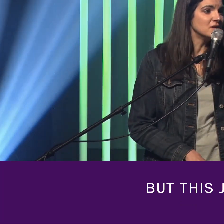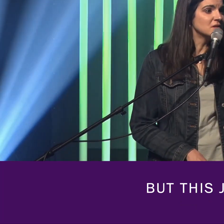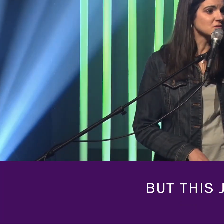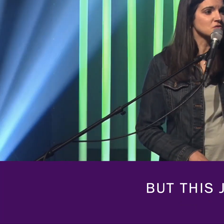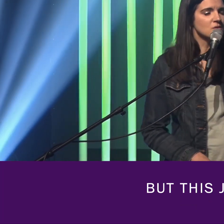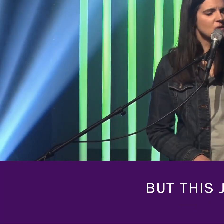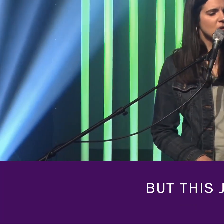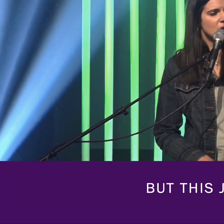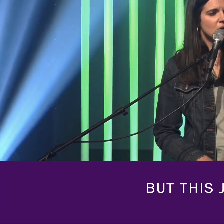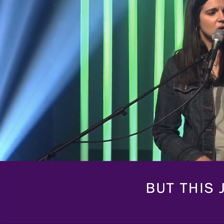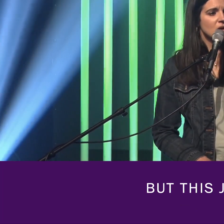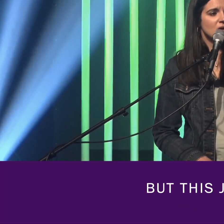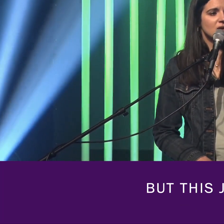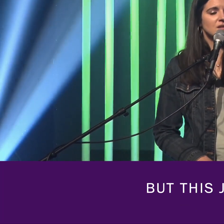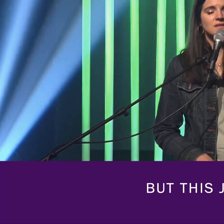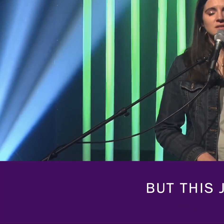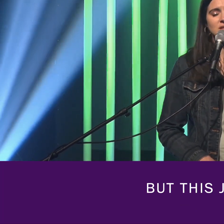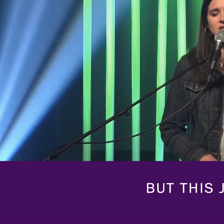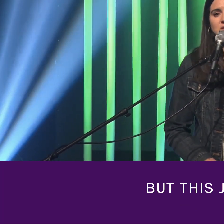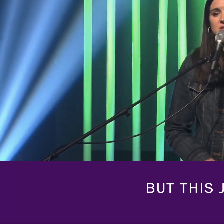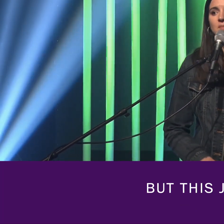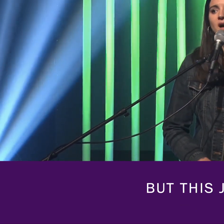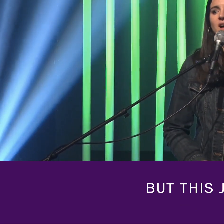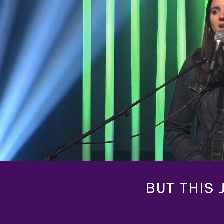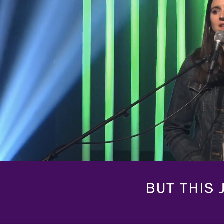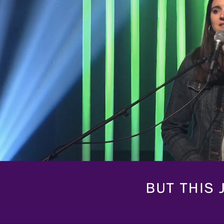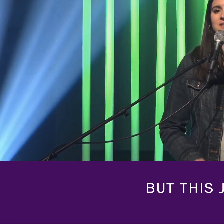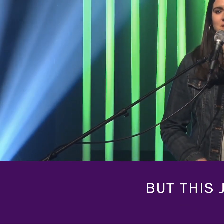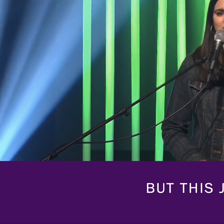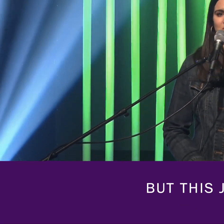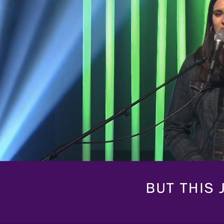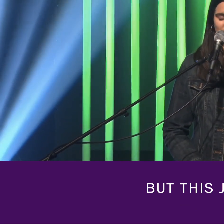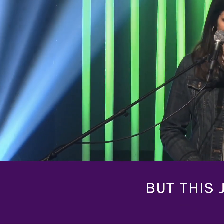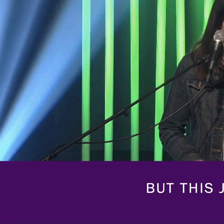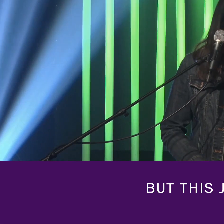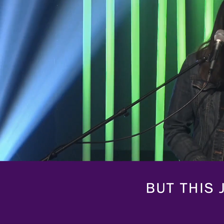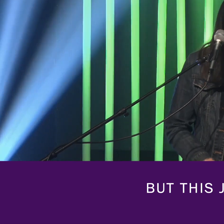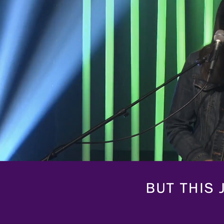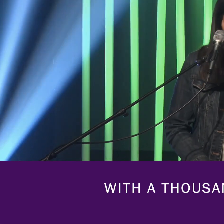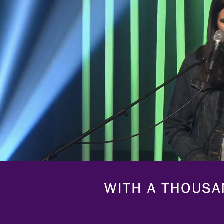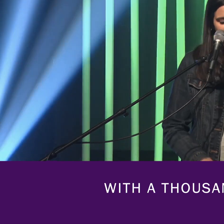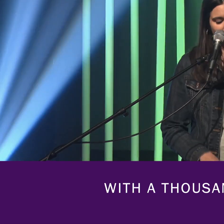but this joy is mine.